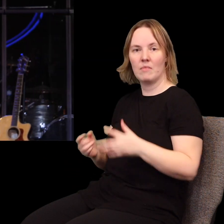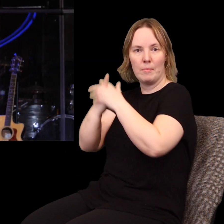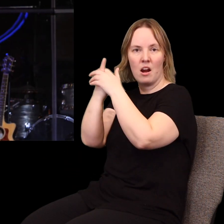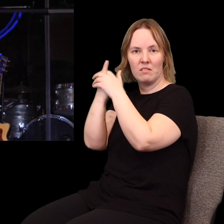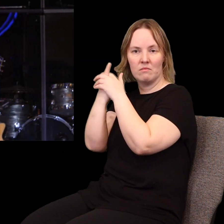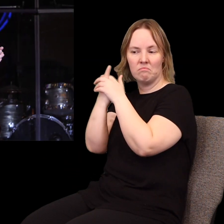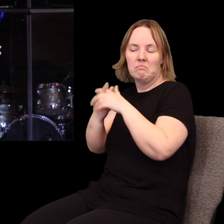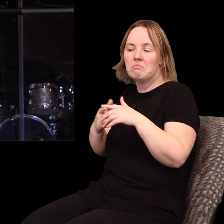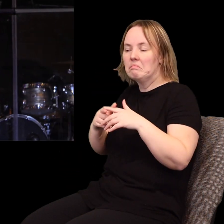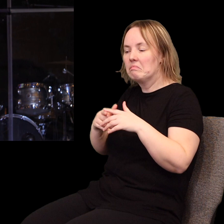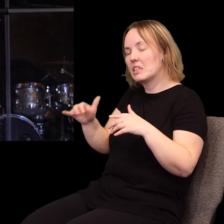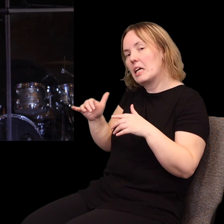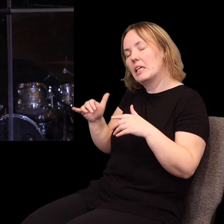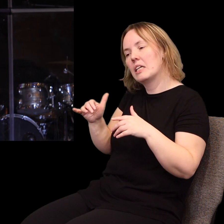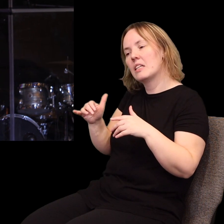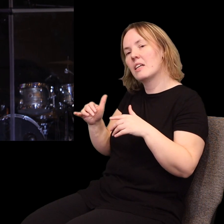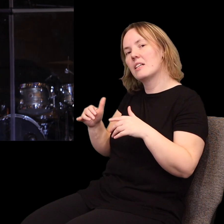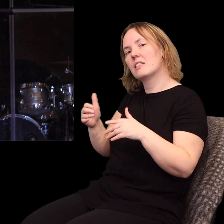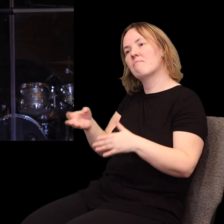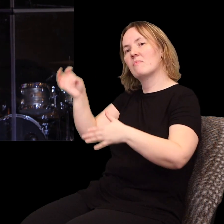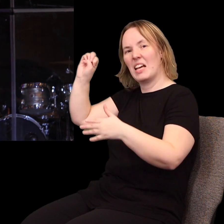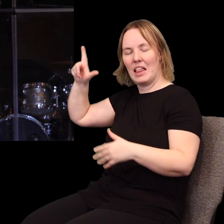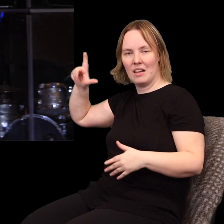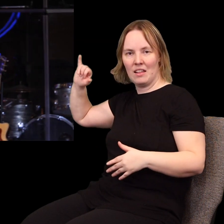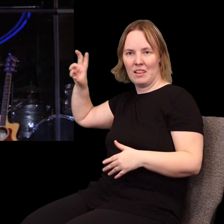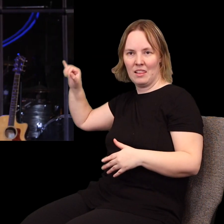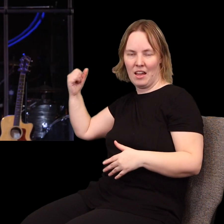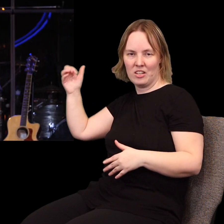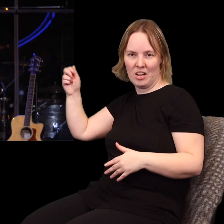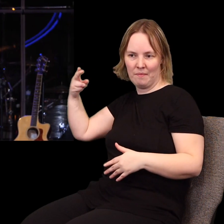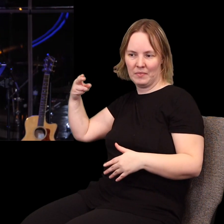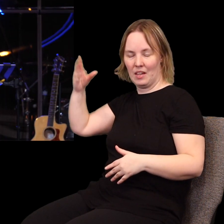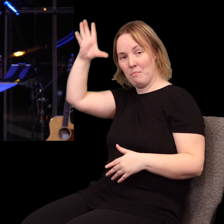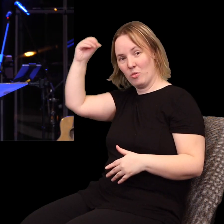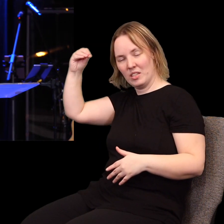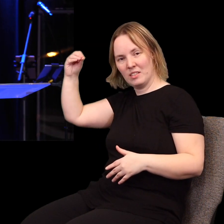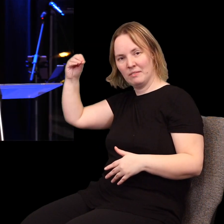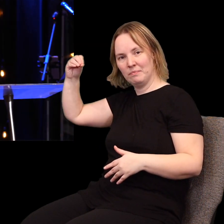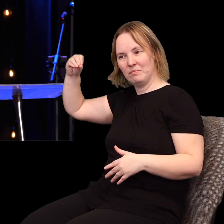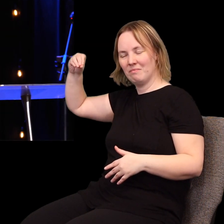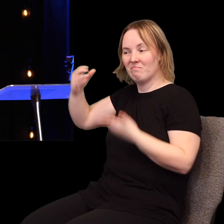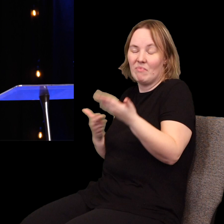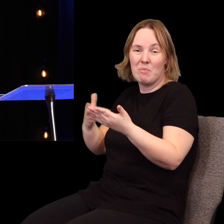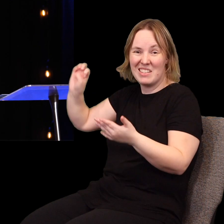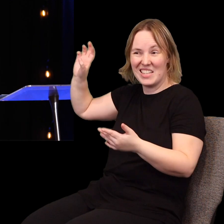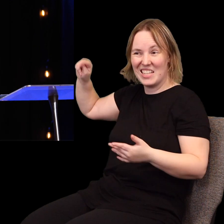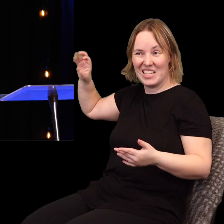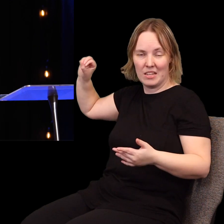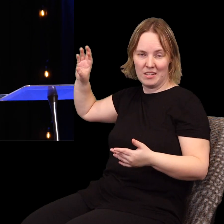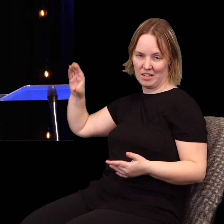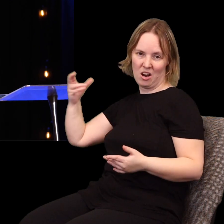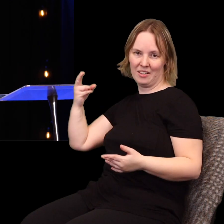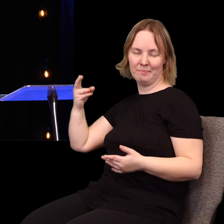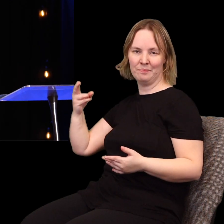appear. It's very likely, according to Scripture, that it's going to be Elijah and Moses. Enoch may be in there somewhere as well. One of the two, we're not sure, but